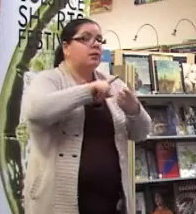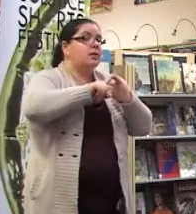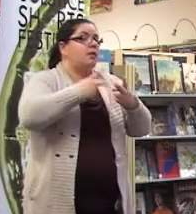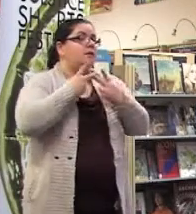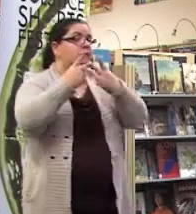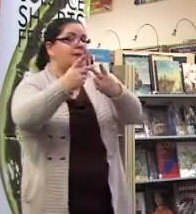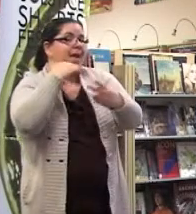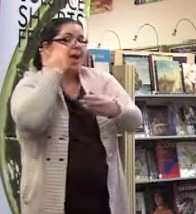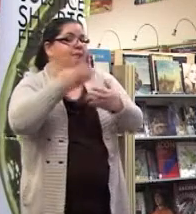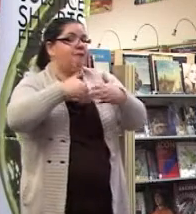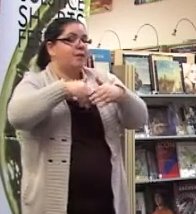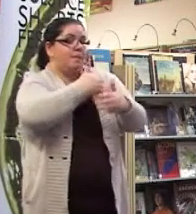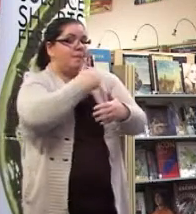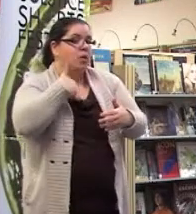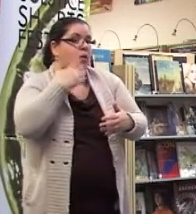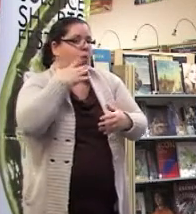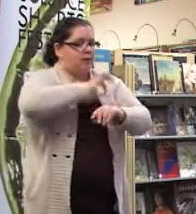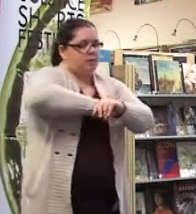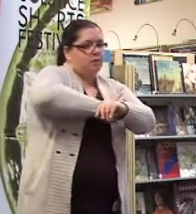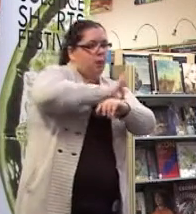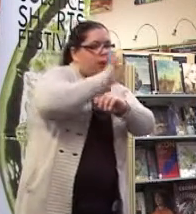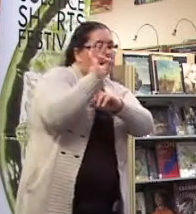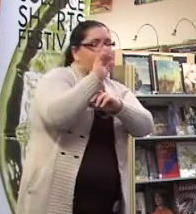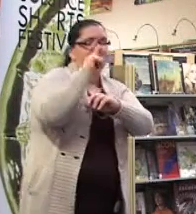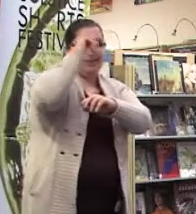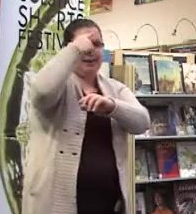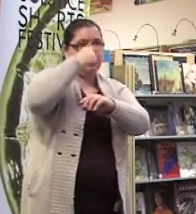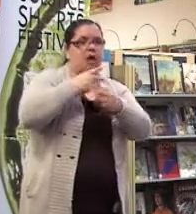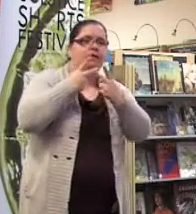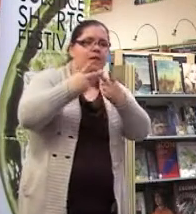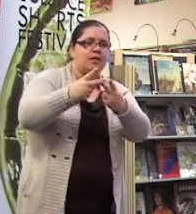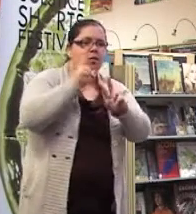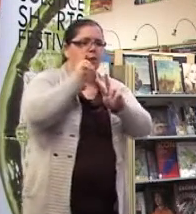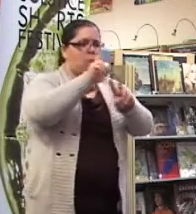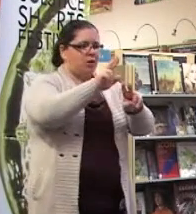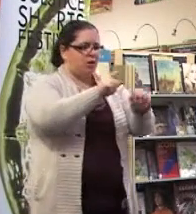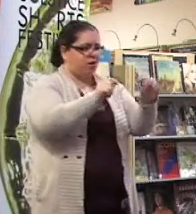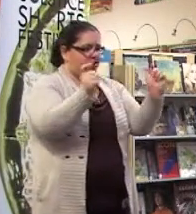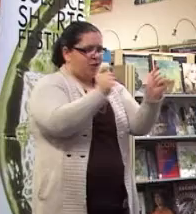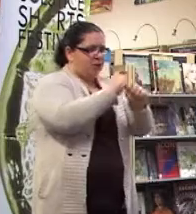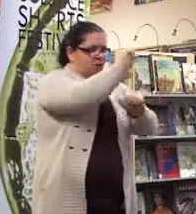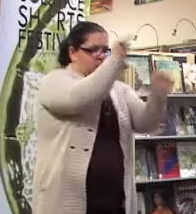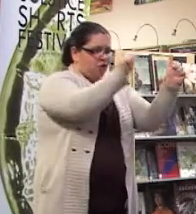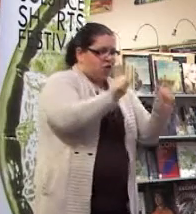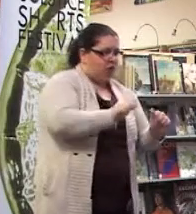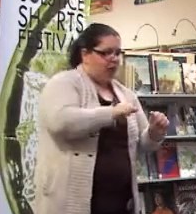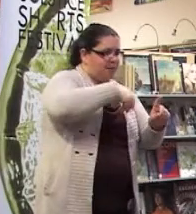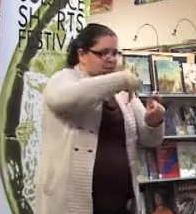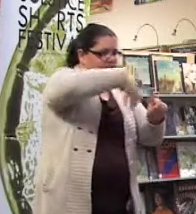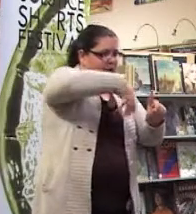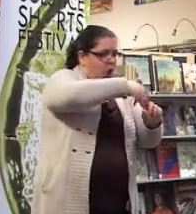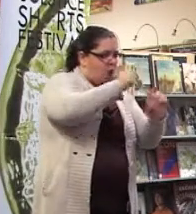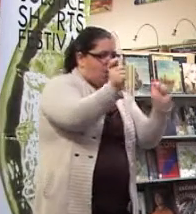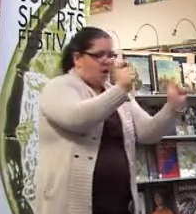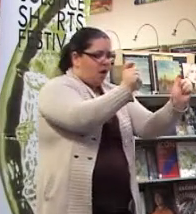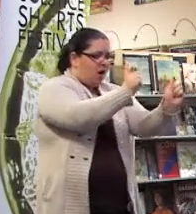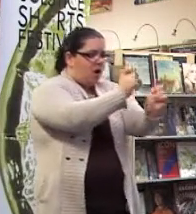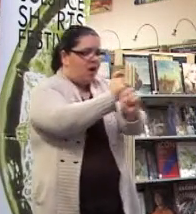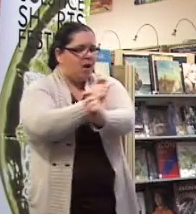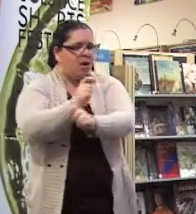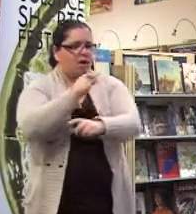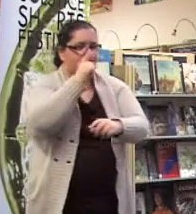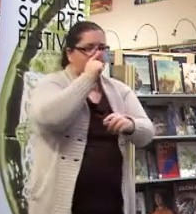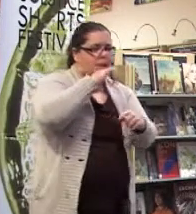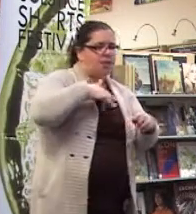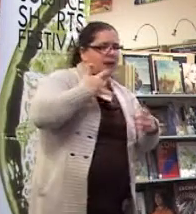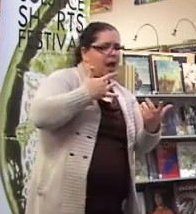visits sundials every single morning at sunrise when he is in India, watching the changing shapes of the shadows on the earth, potential lives and